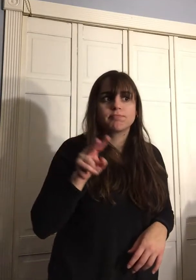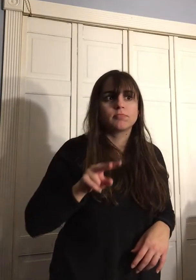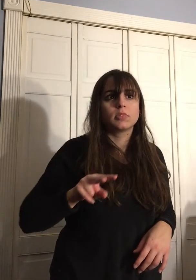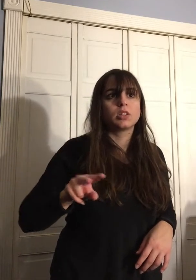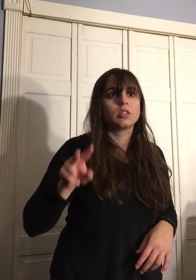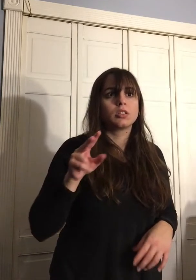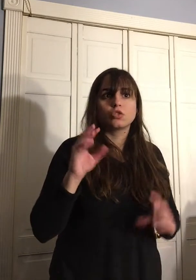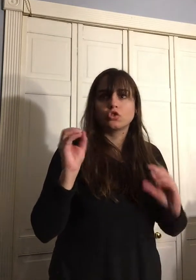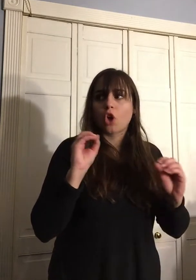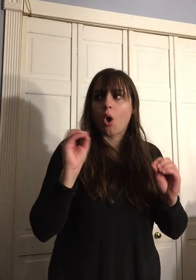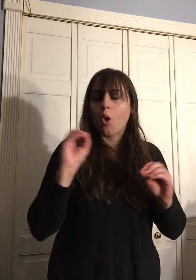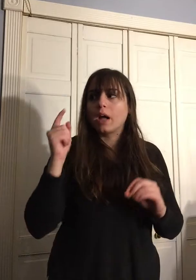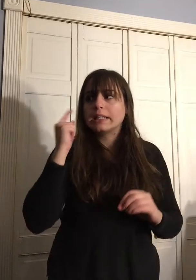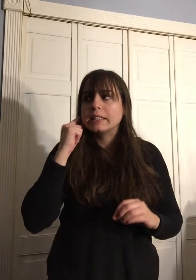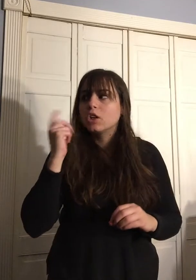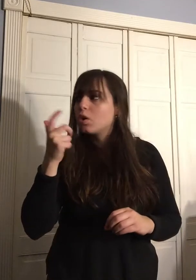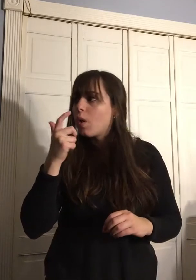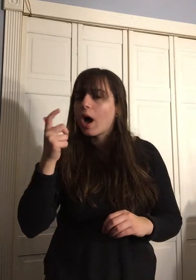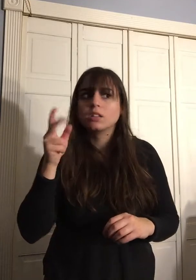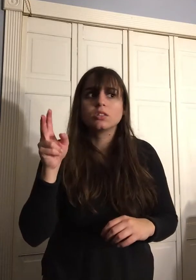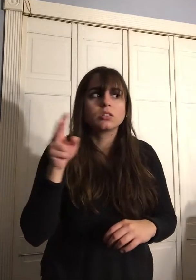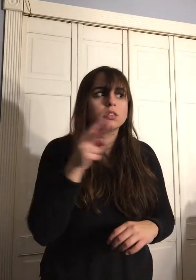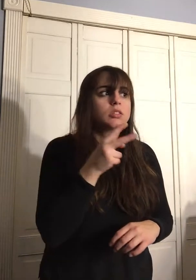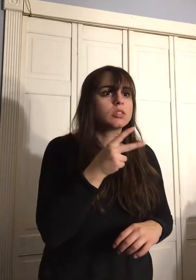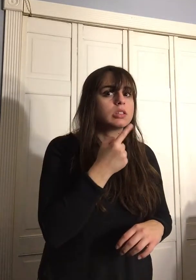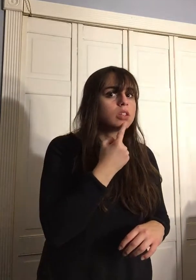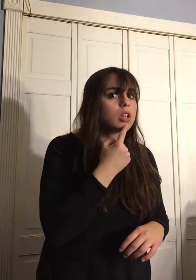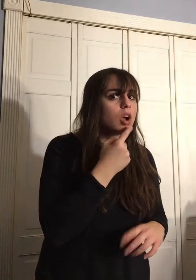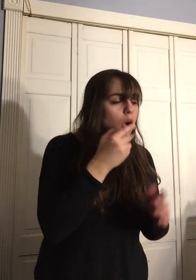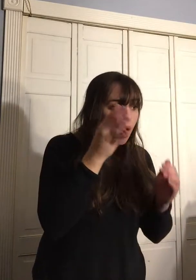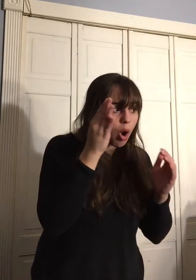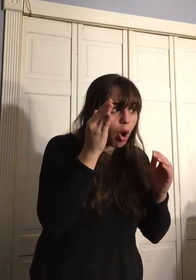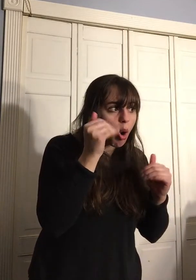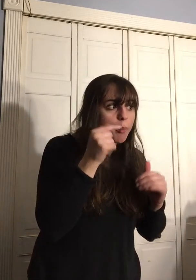say goodbye because she was leaving the detention center.